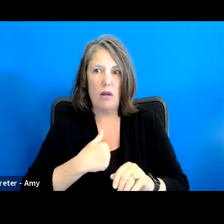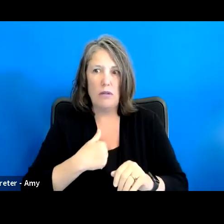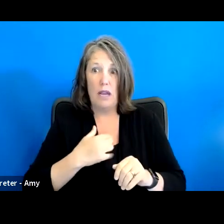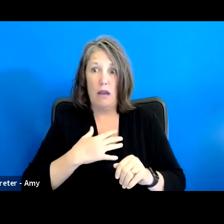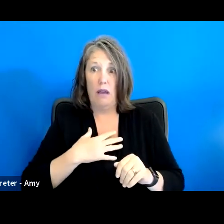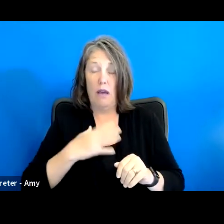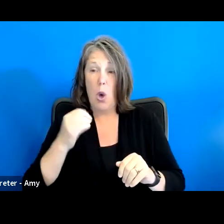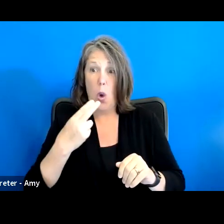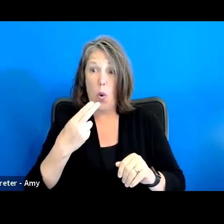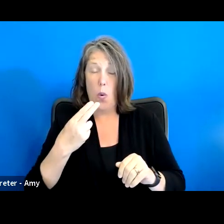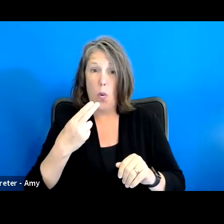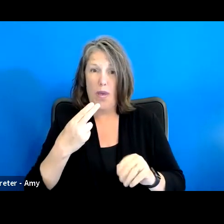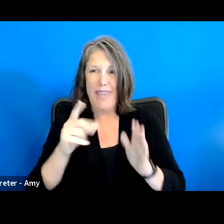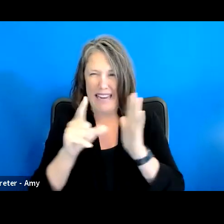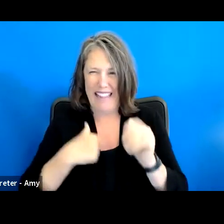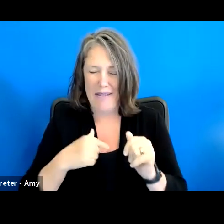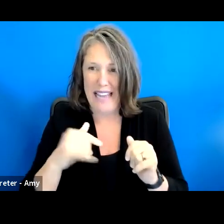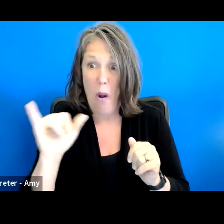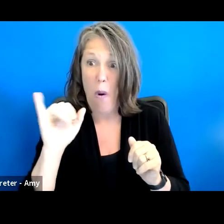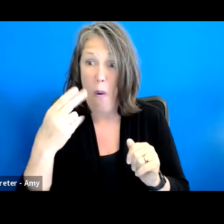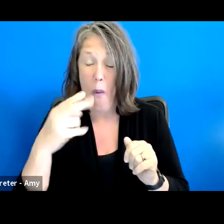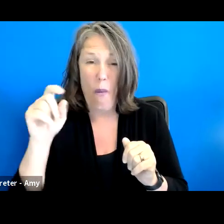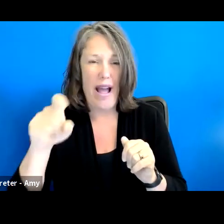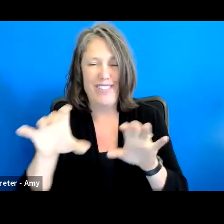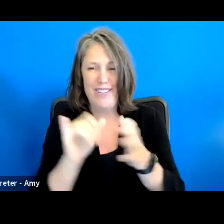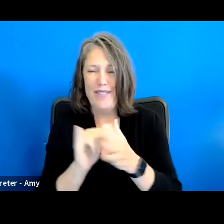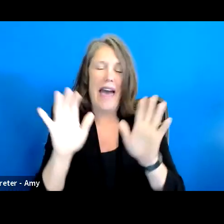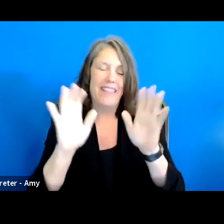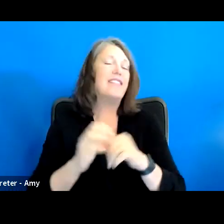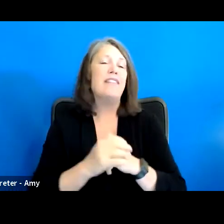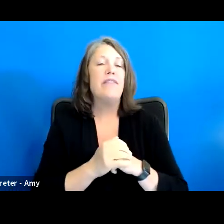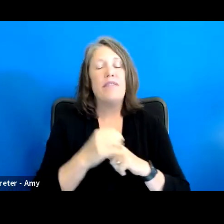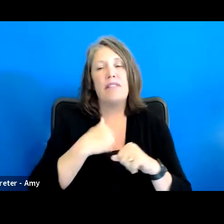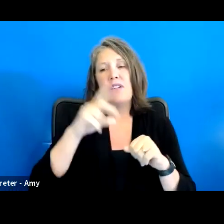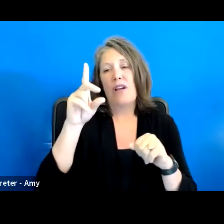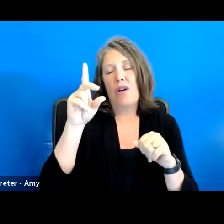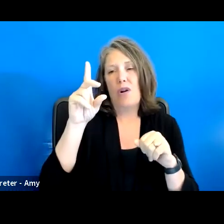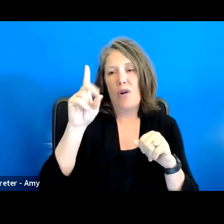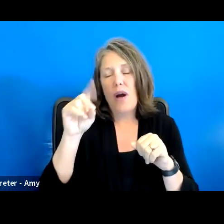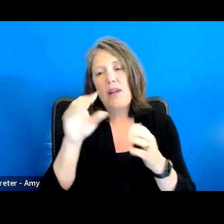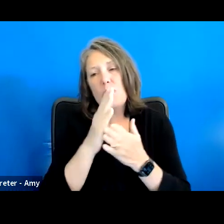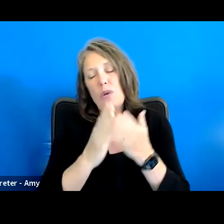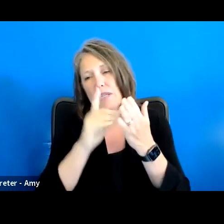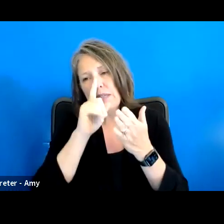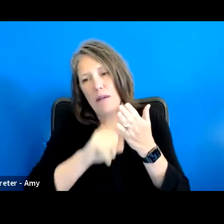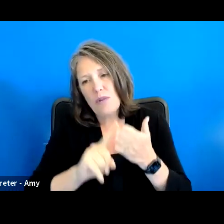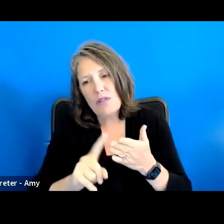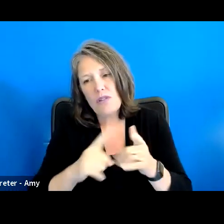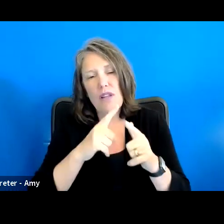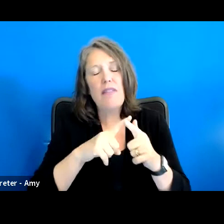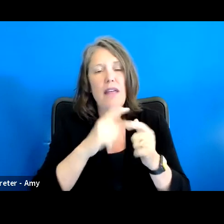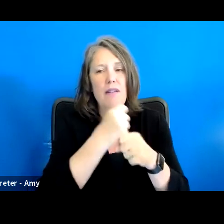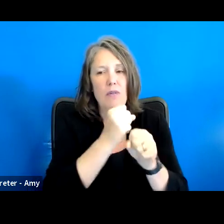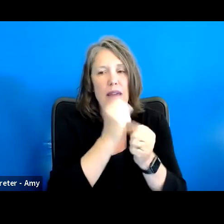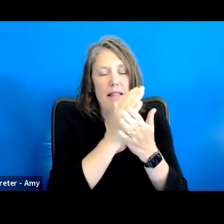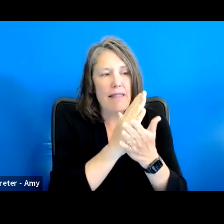like, oh, yes, I absolutely should do that. So I do some research, and then I create a list of questions,